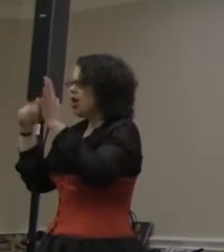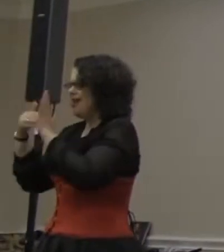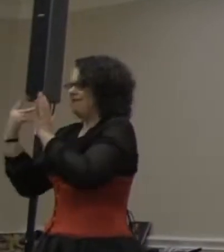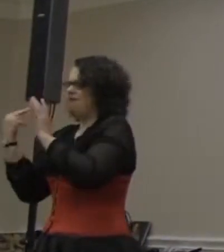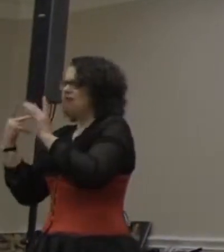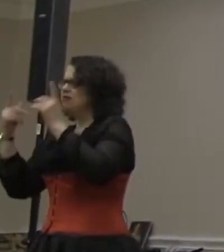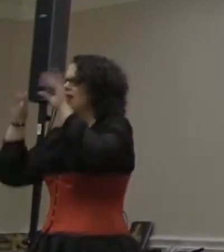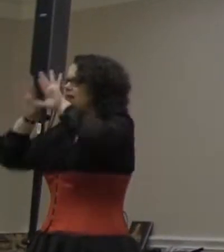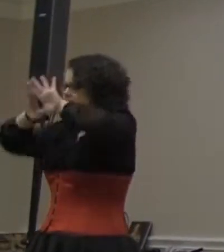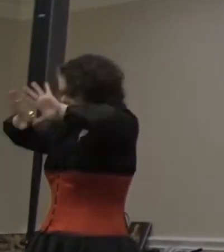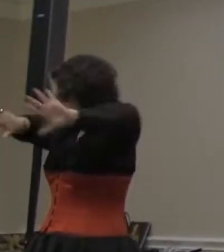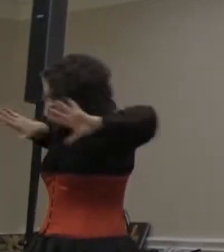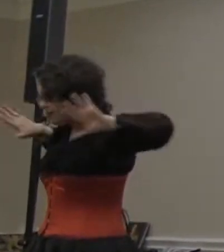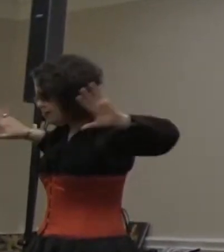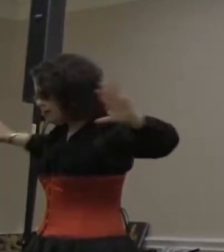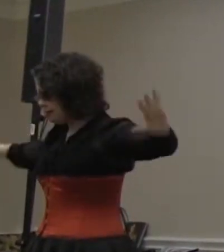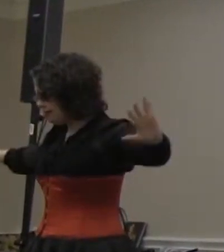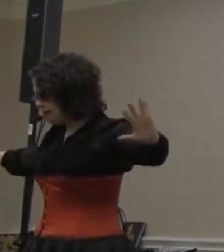against us.